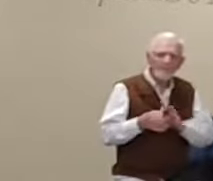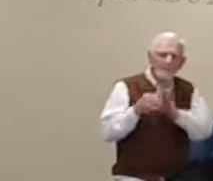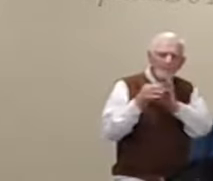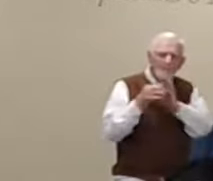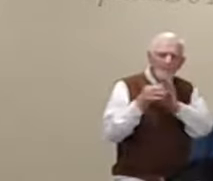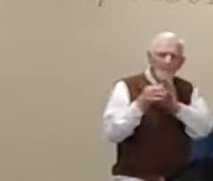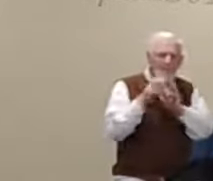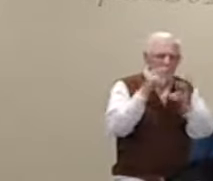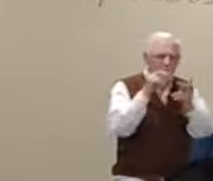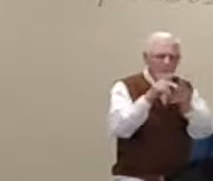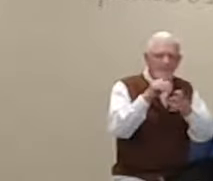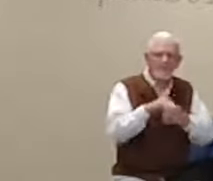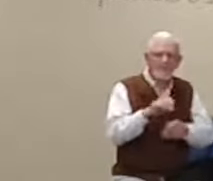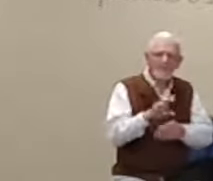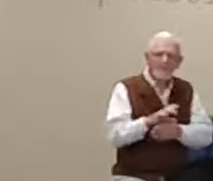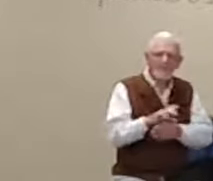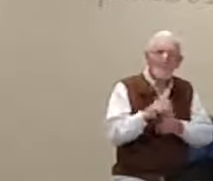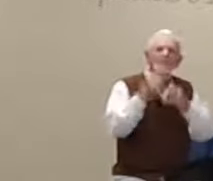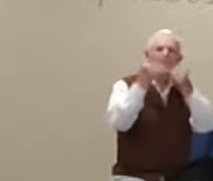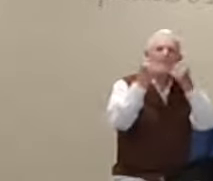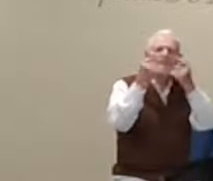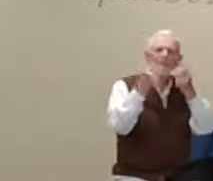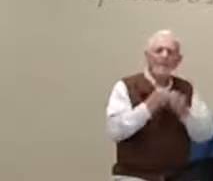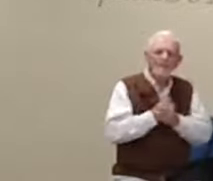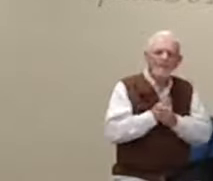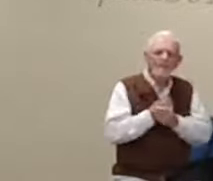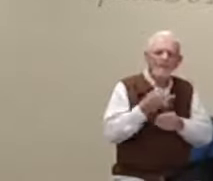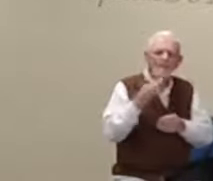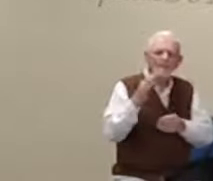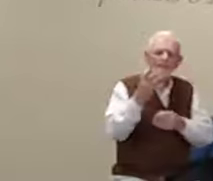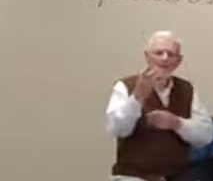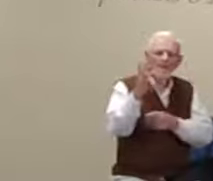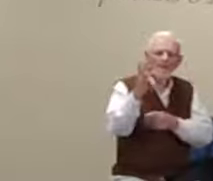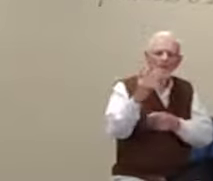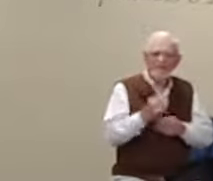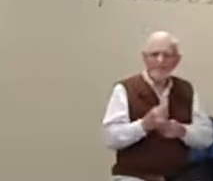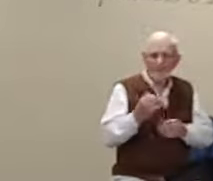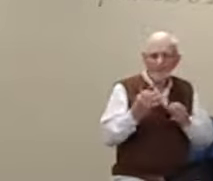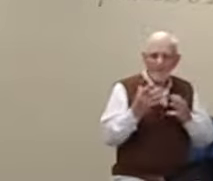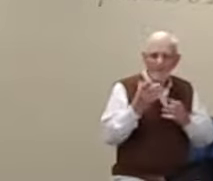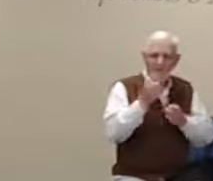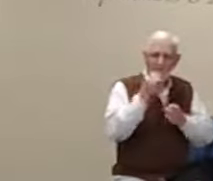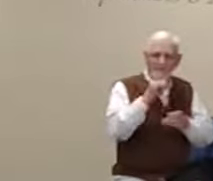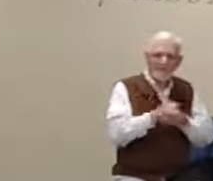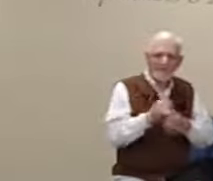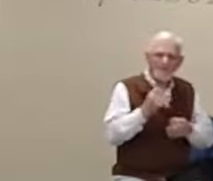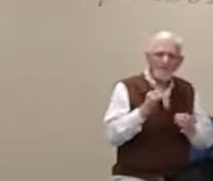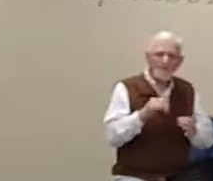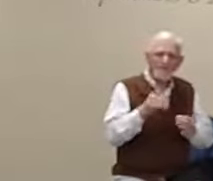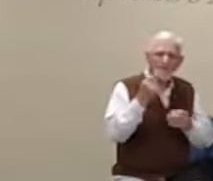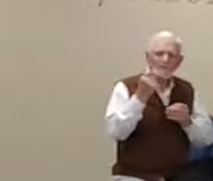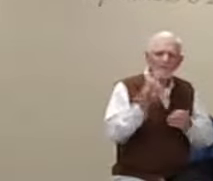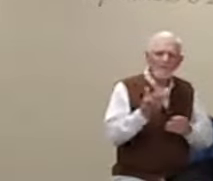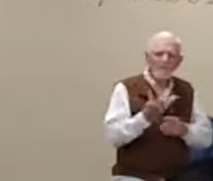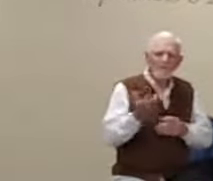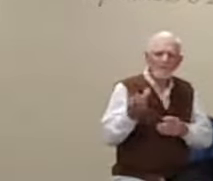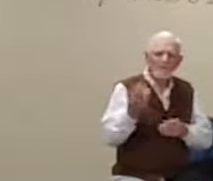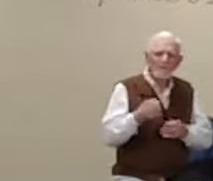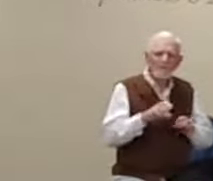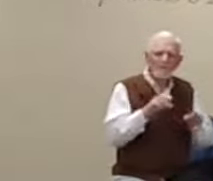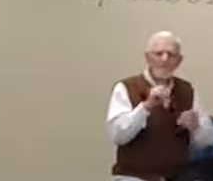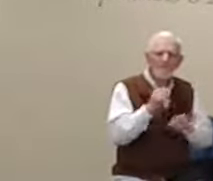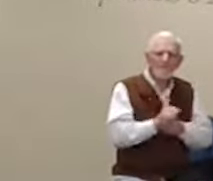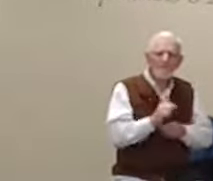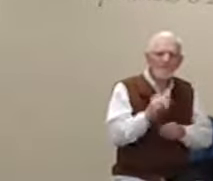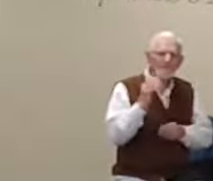the church, and understanding the love of God. If we've got that, I think we can get some things done. We